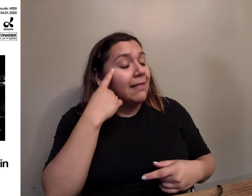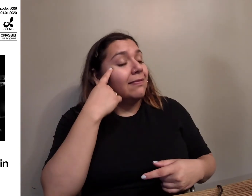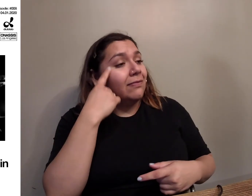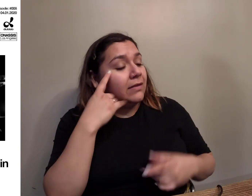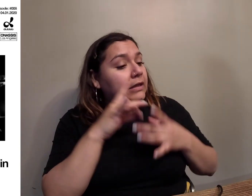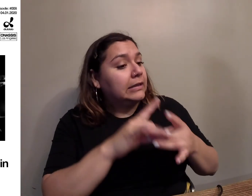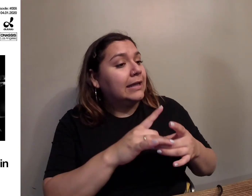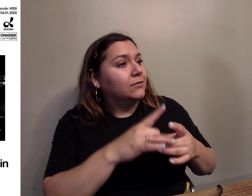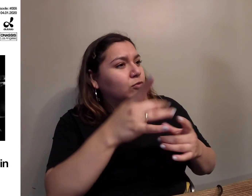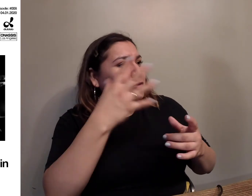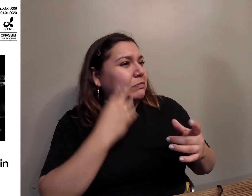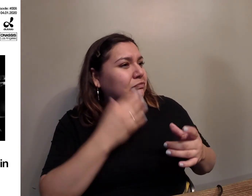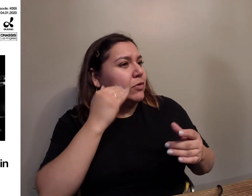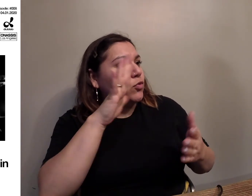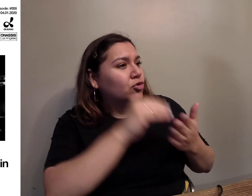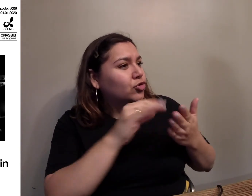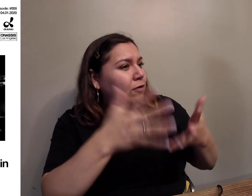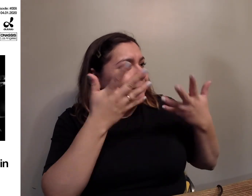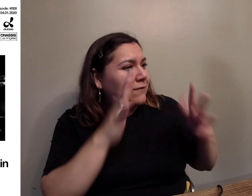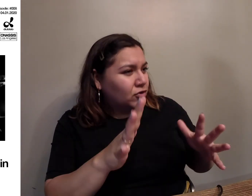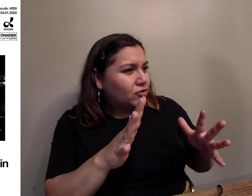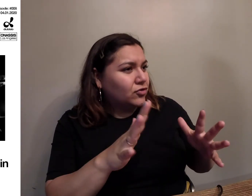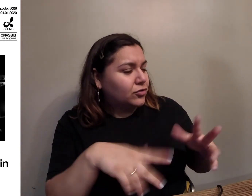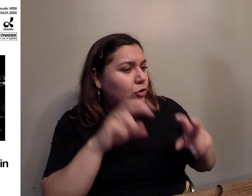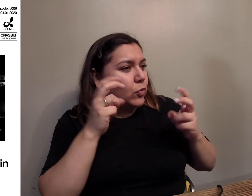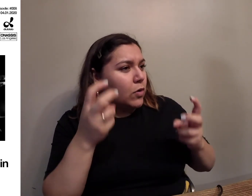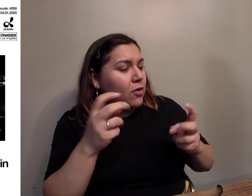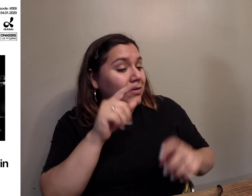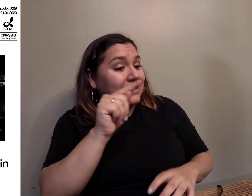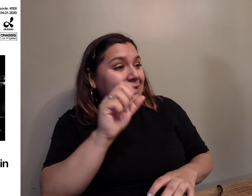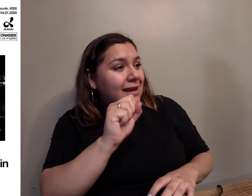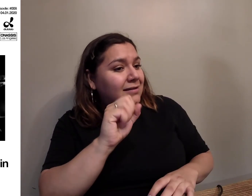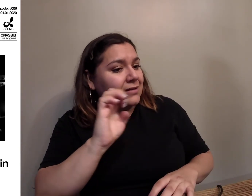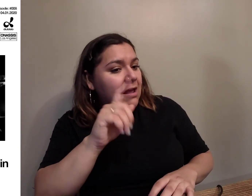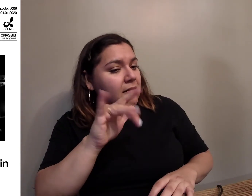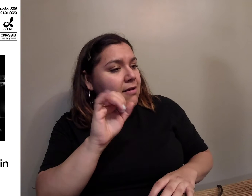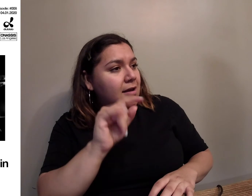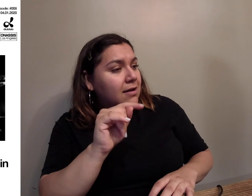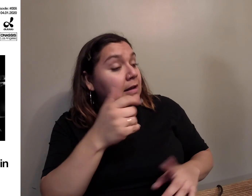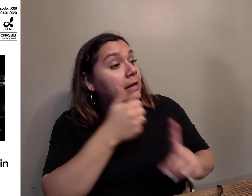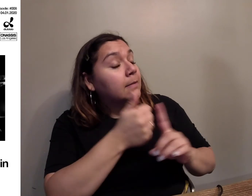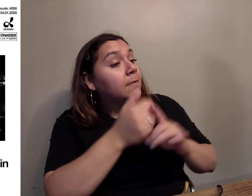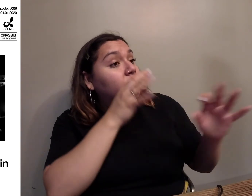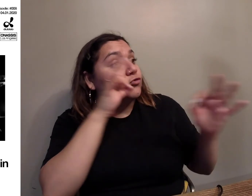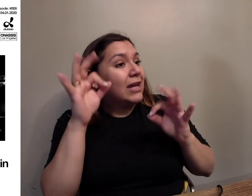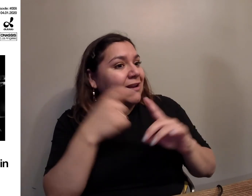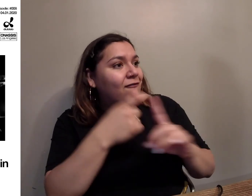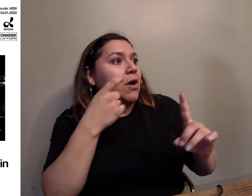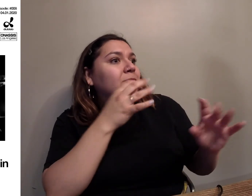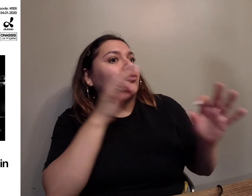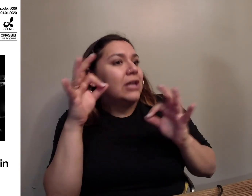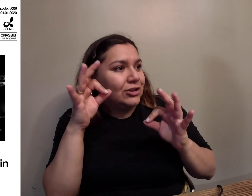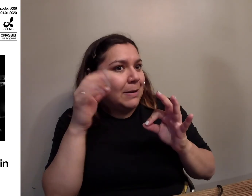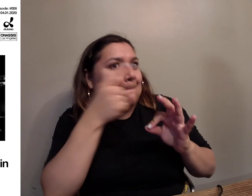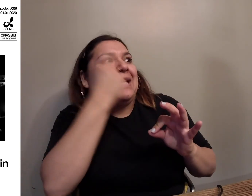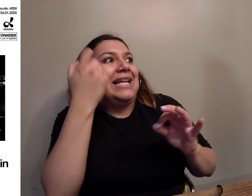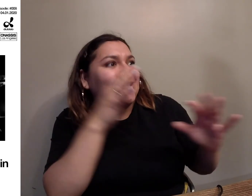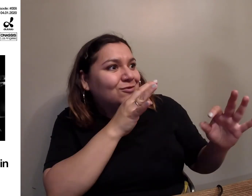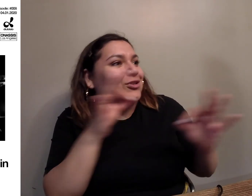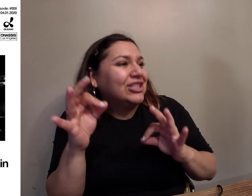your students, which is, to quote T.S. Eliot now, that they are distracted from distraction by distraction. Yep.